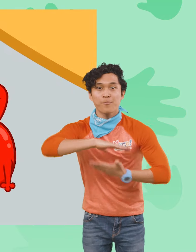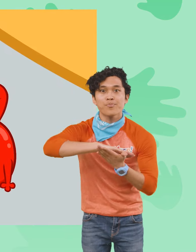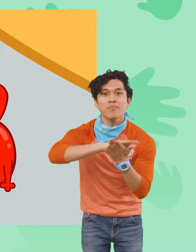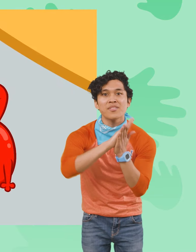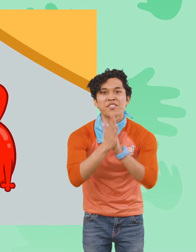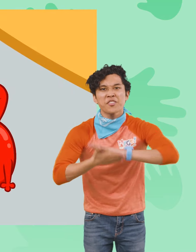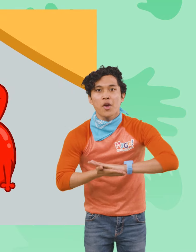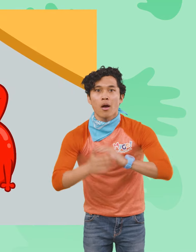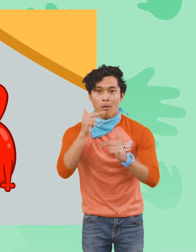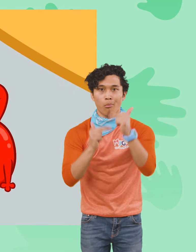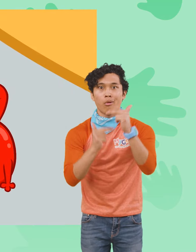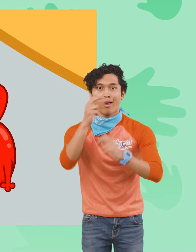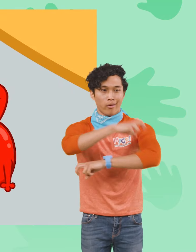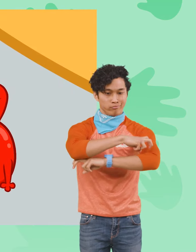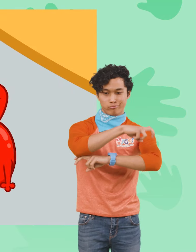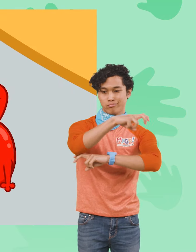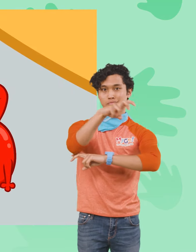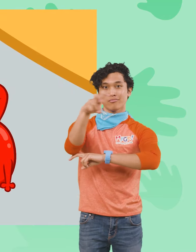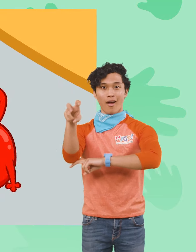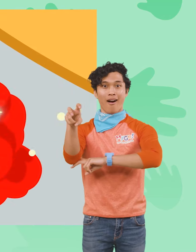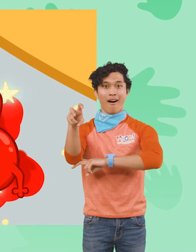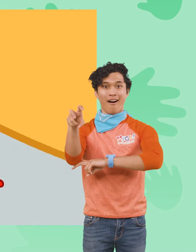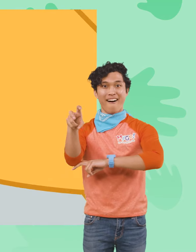Morphle, morph into a crane.